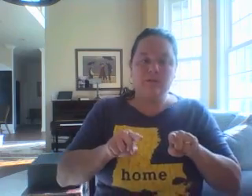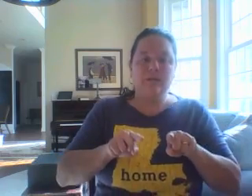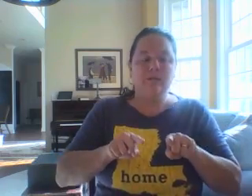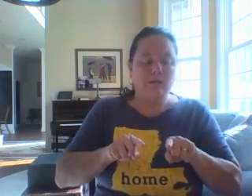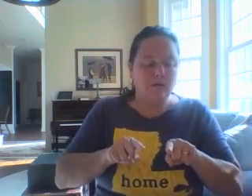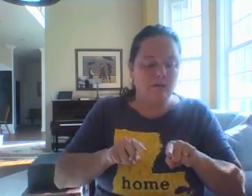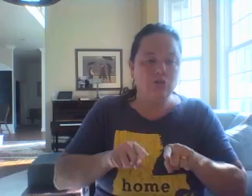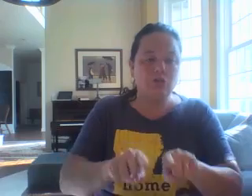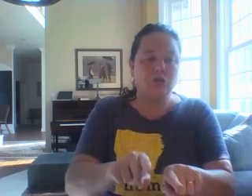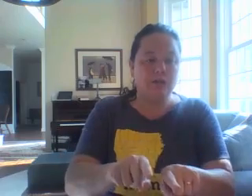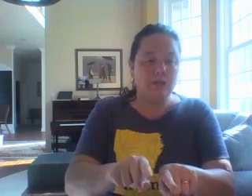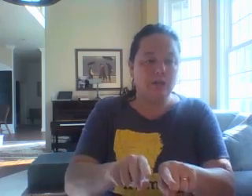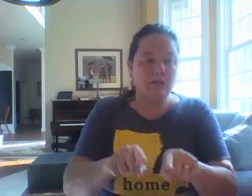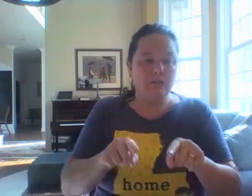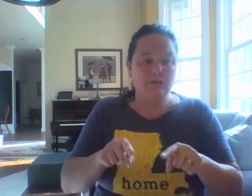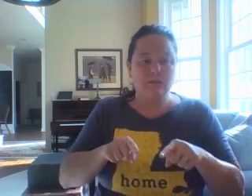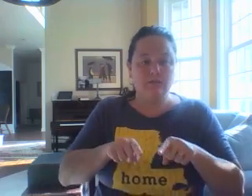13, during.